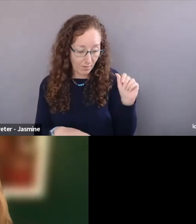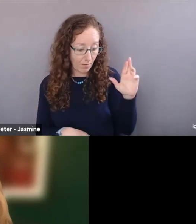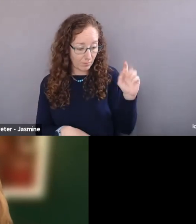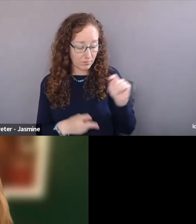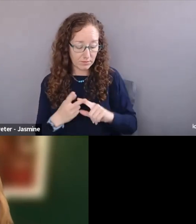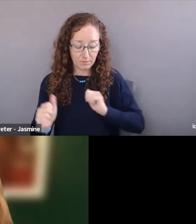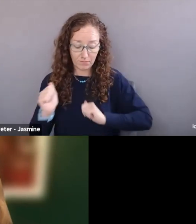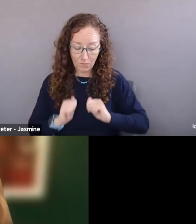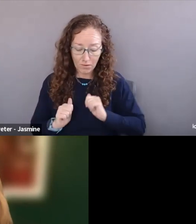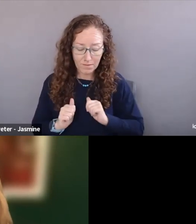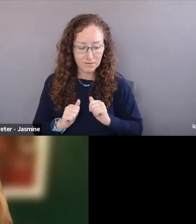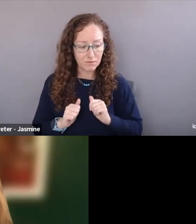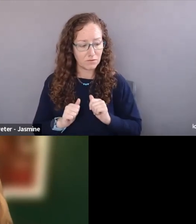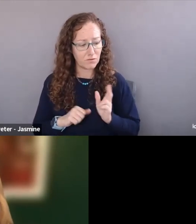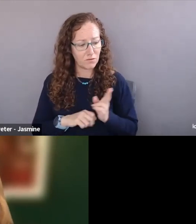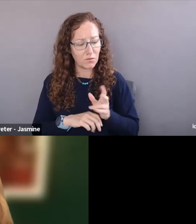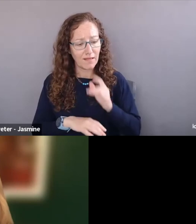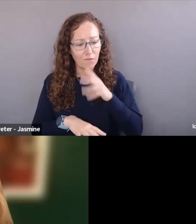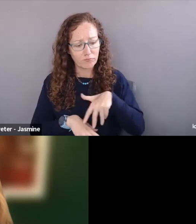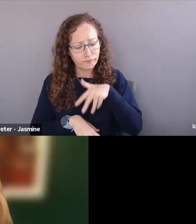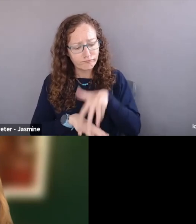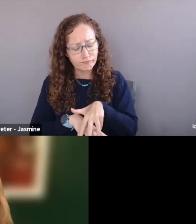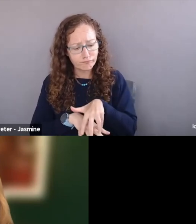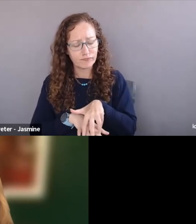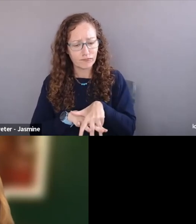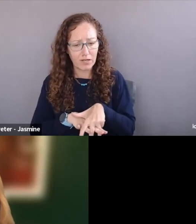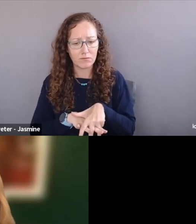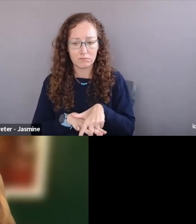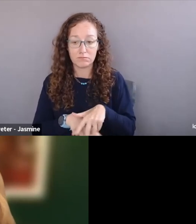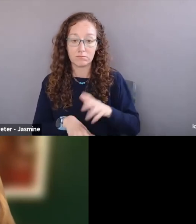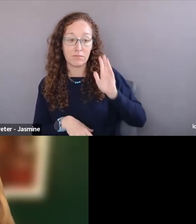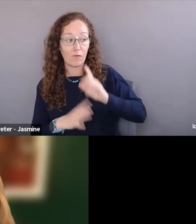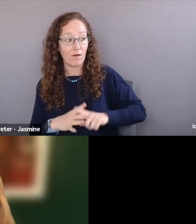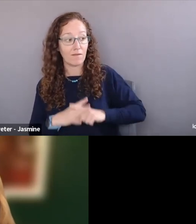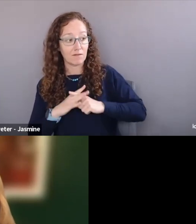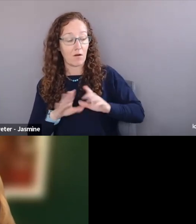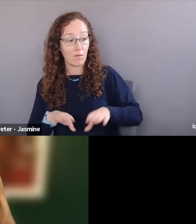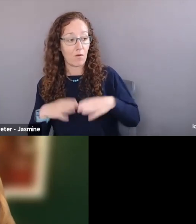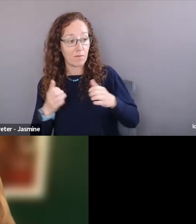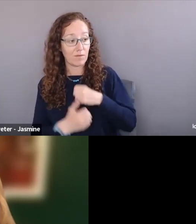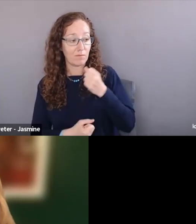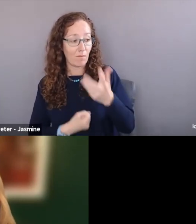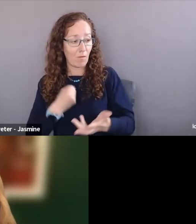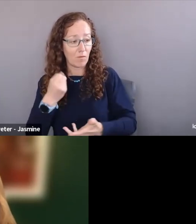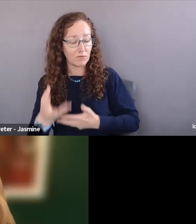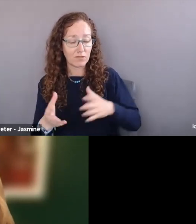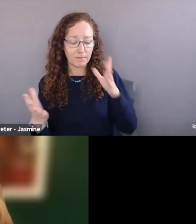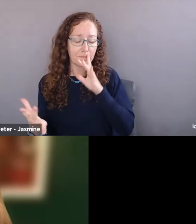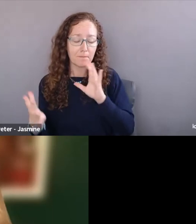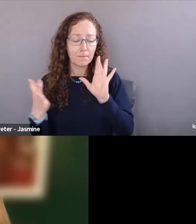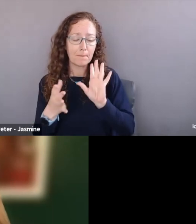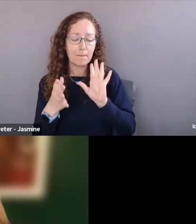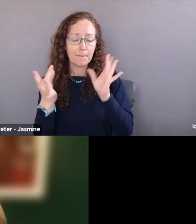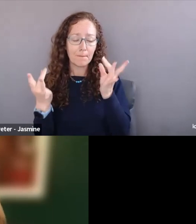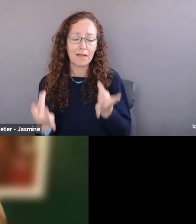like we did earlier, as we did that meditation to poetry, to also, you know, to